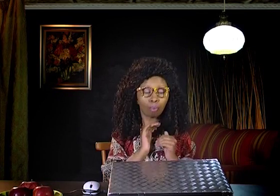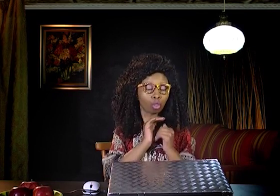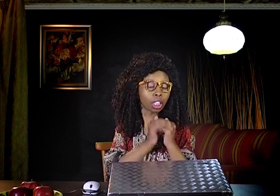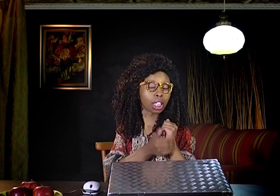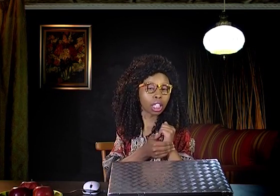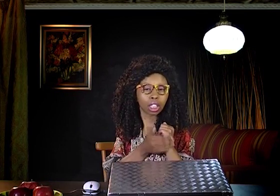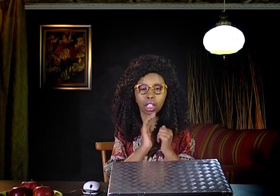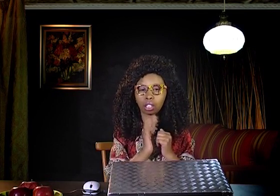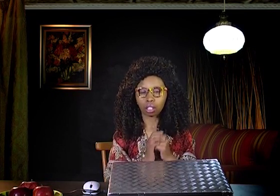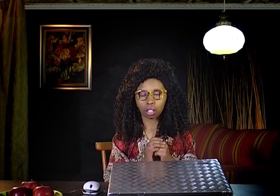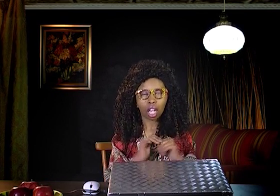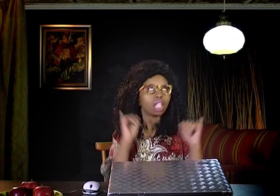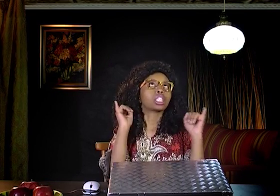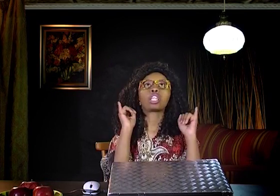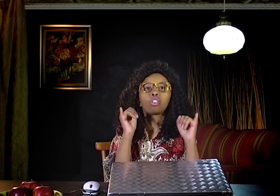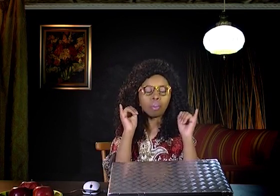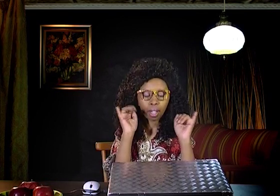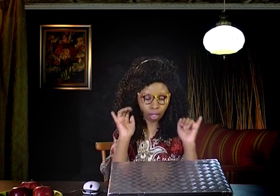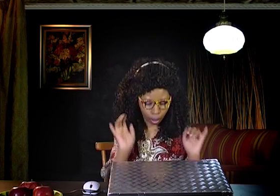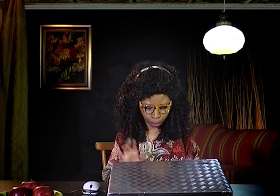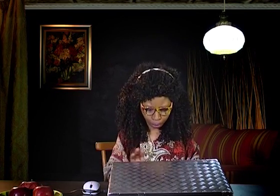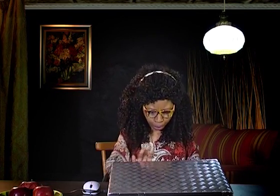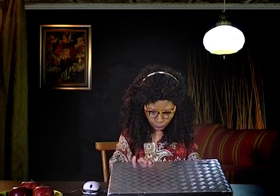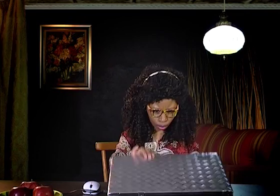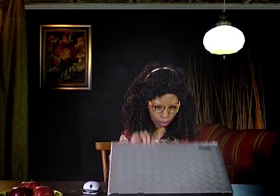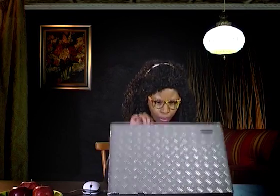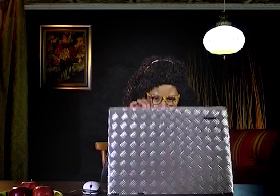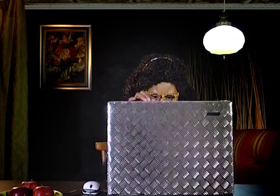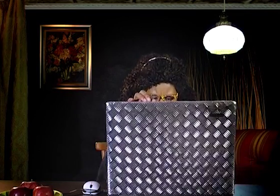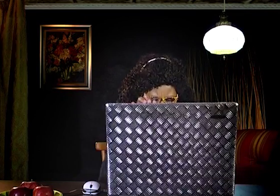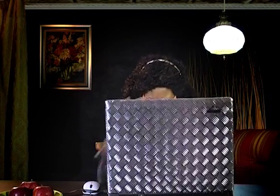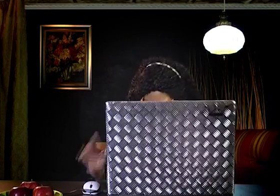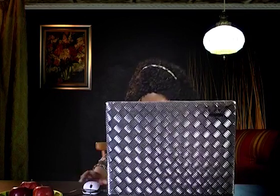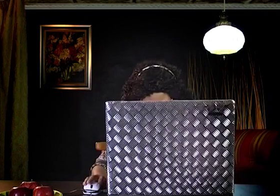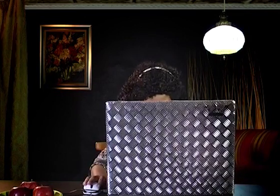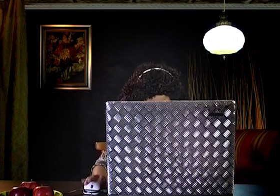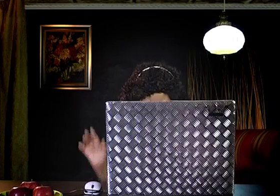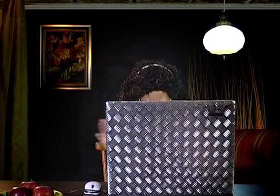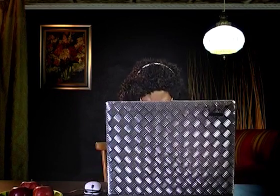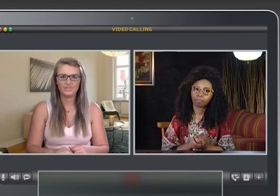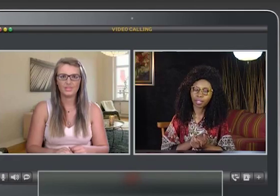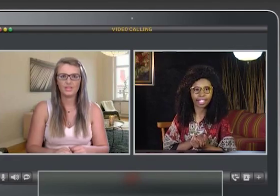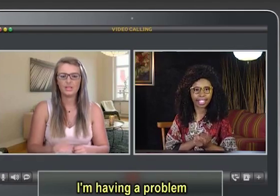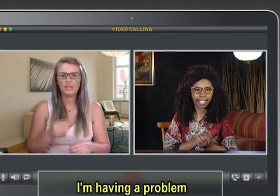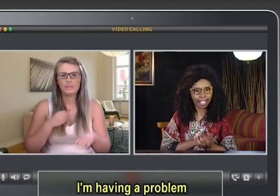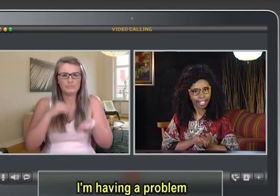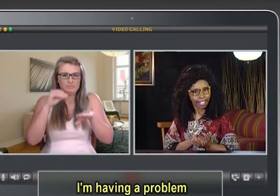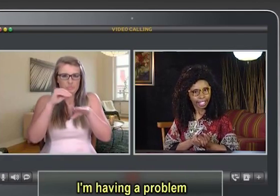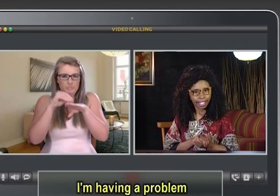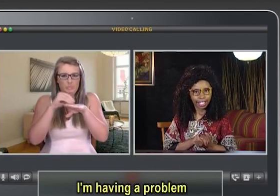Protect. Terrible. Hello. I'm having a problem at